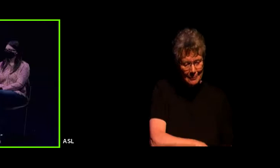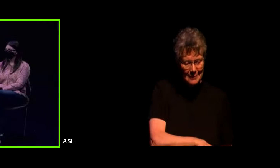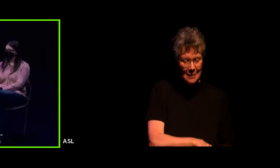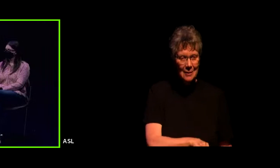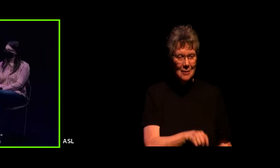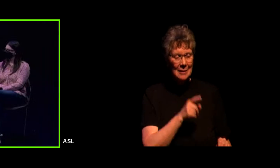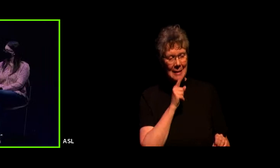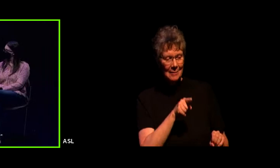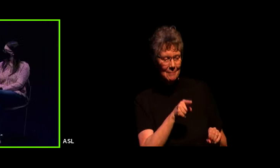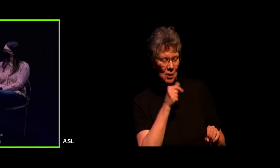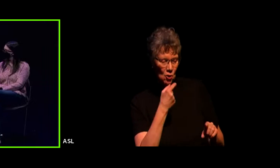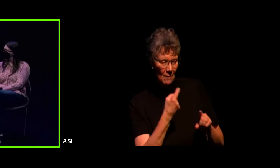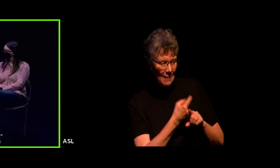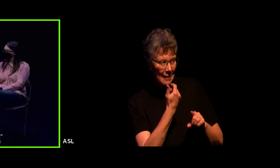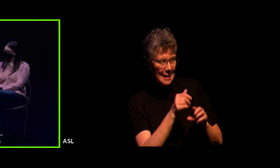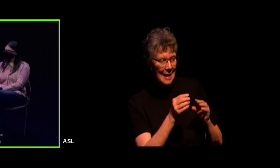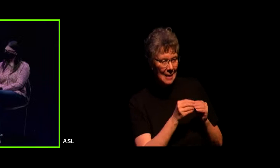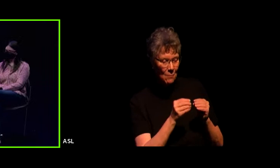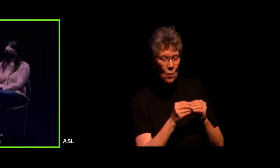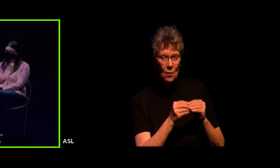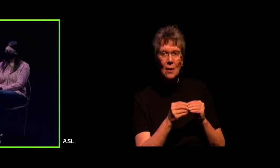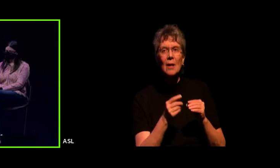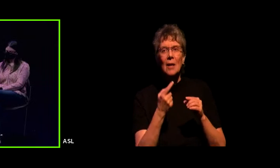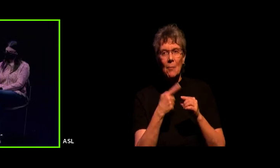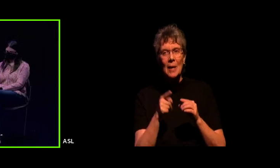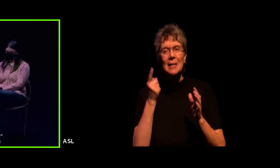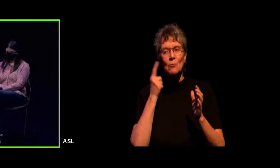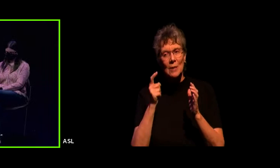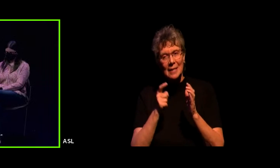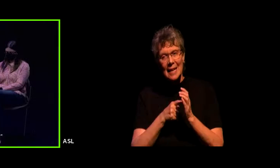or validating or not validating the other. It's the recognition of the